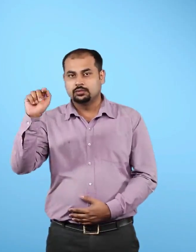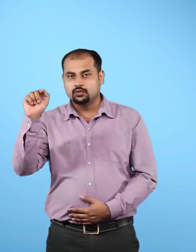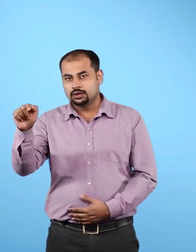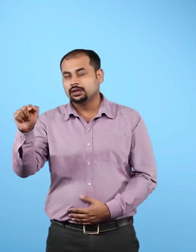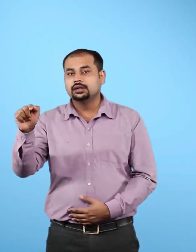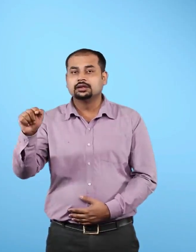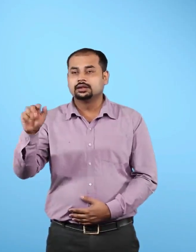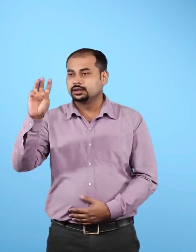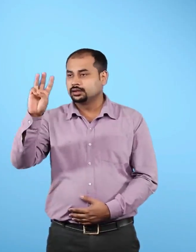58.30.